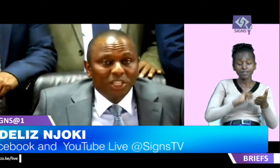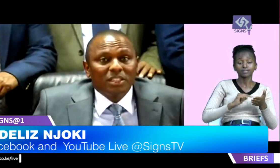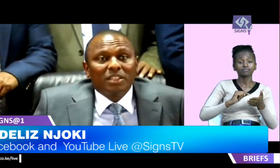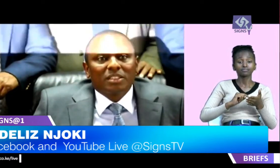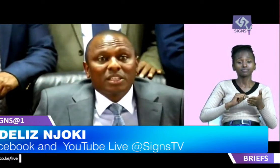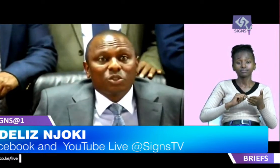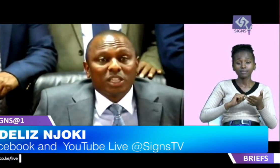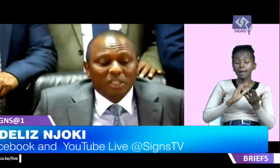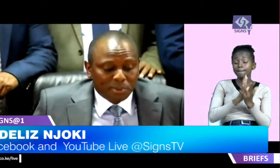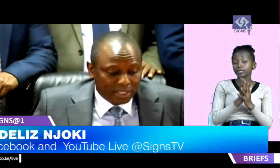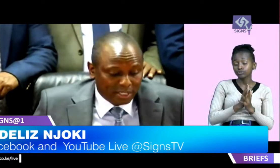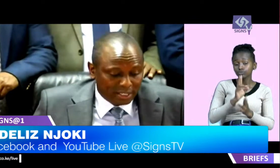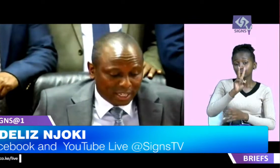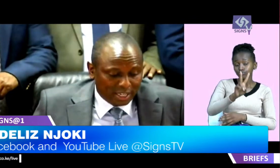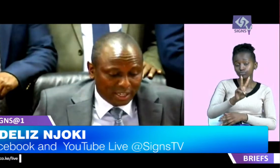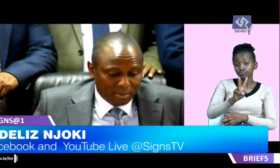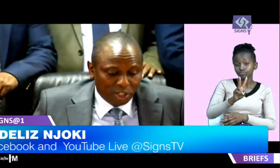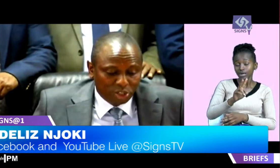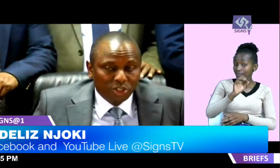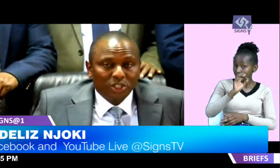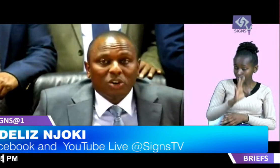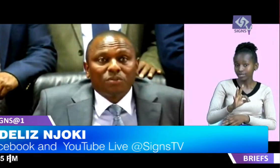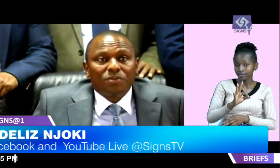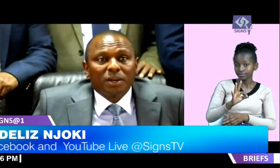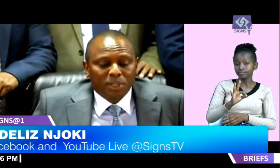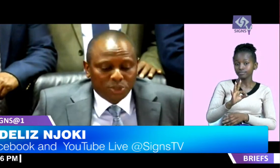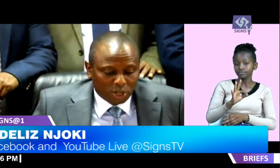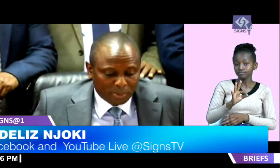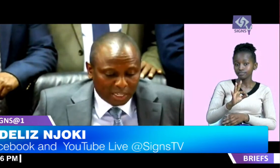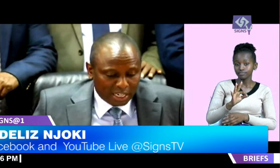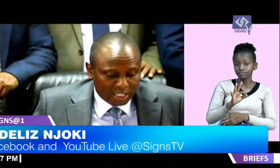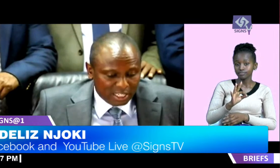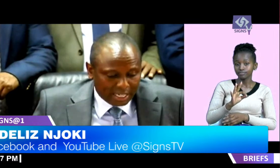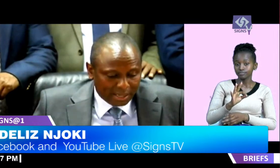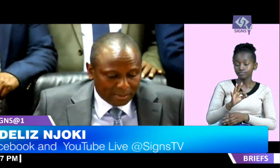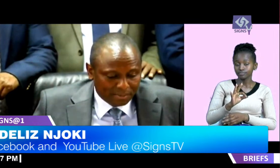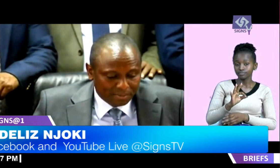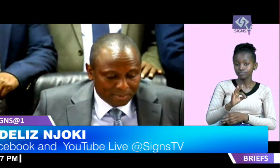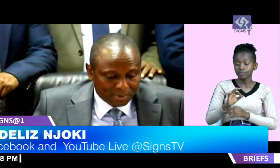between the state-owned enterprises and the Ministry of Petroleum and Energy in Kenya.